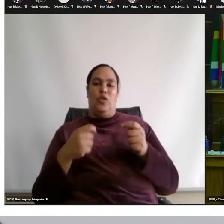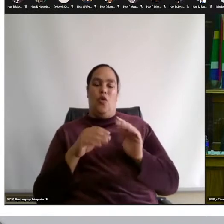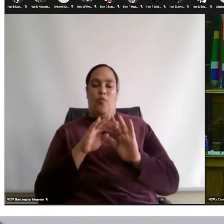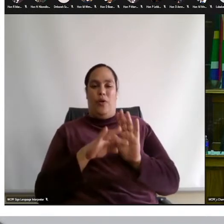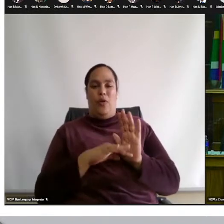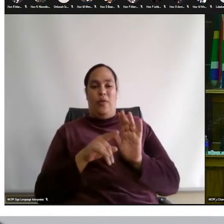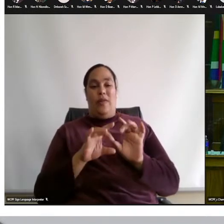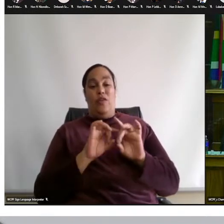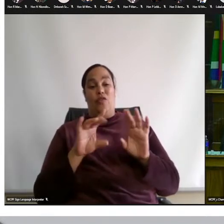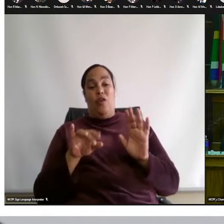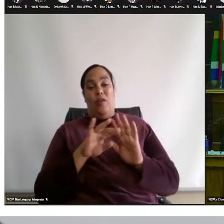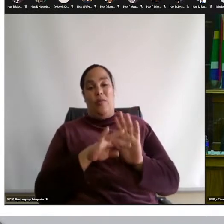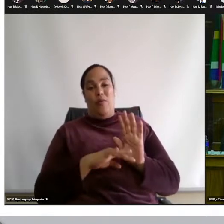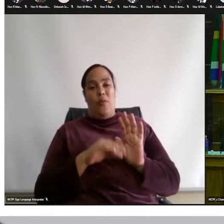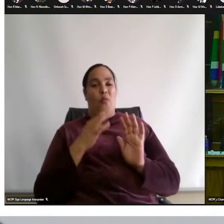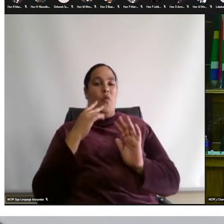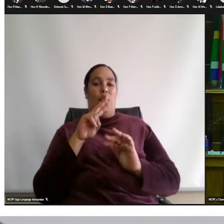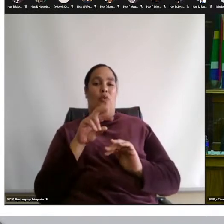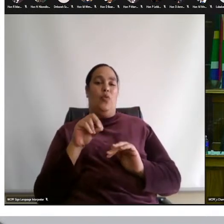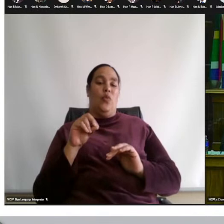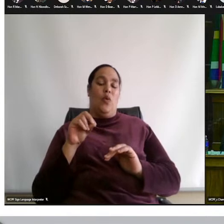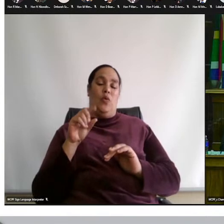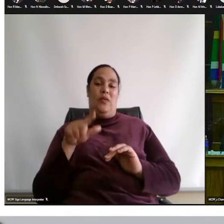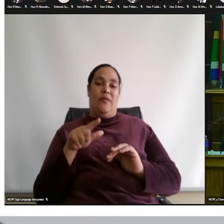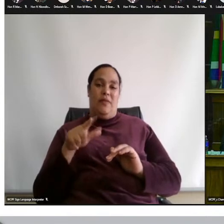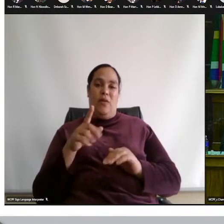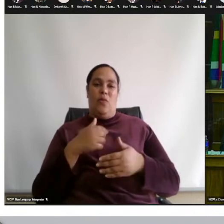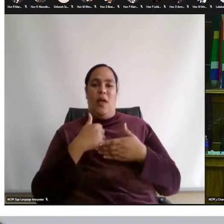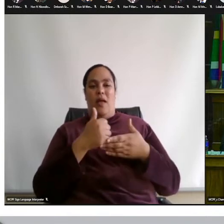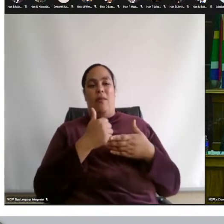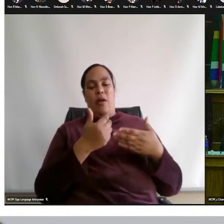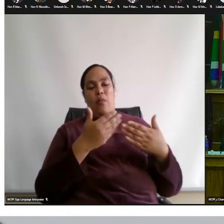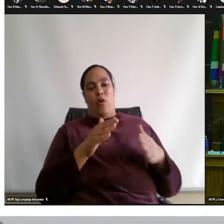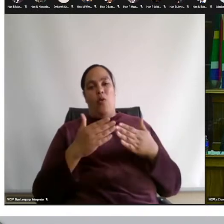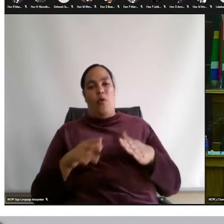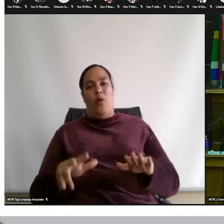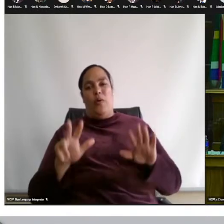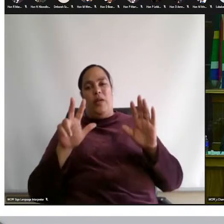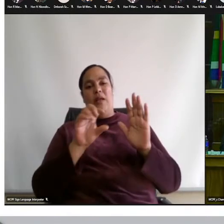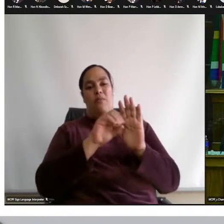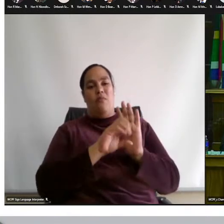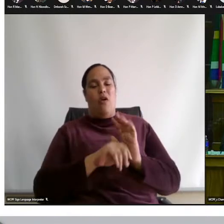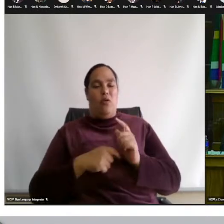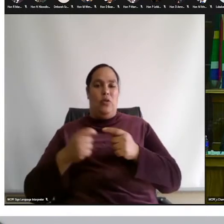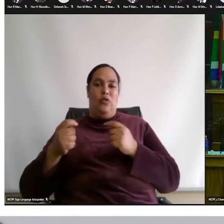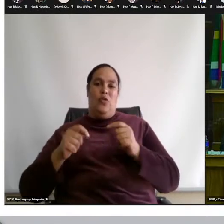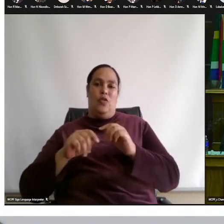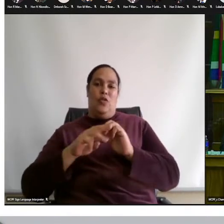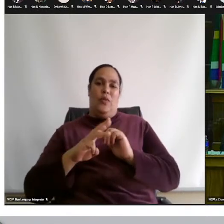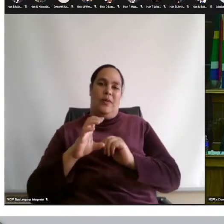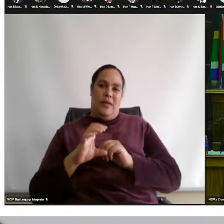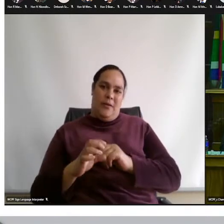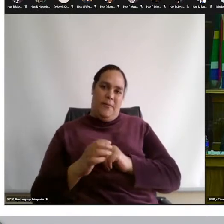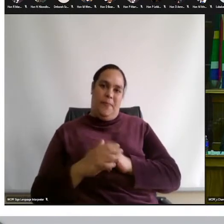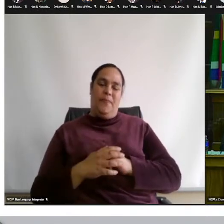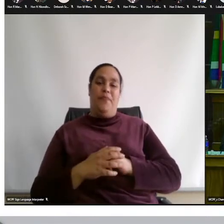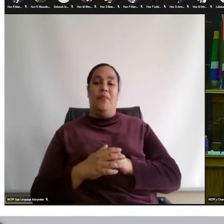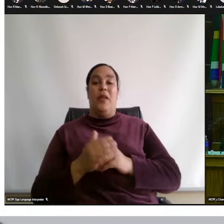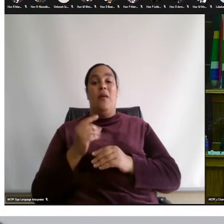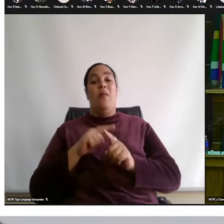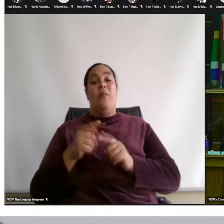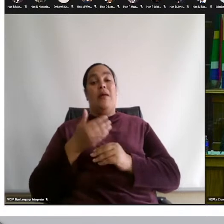the program in 2017, we've helped to open 8 market stores across the Western Cape. Prior to